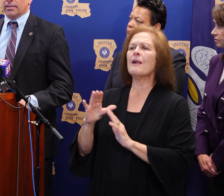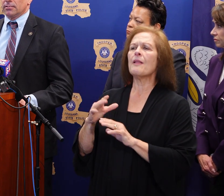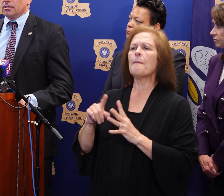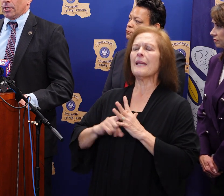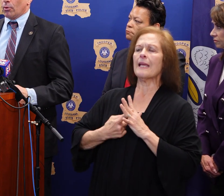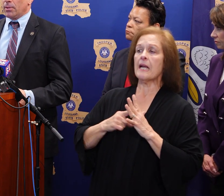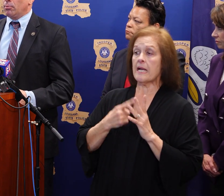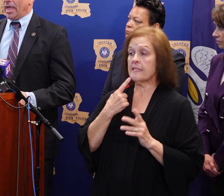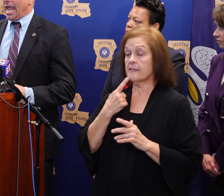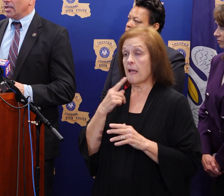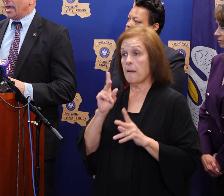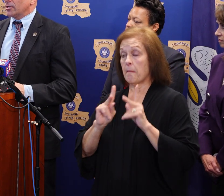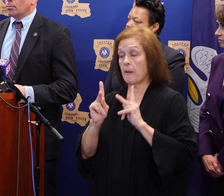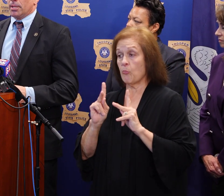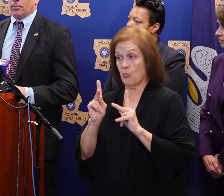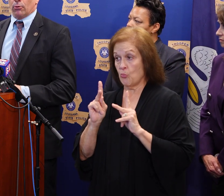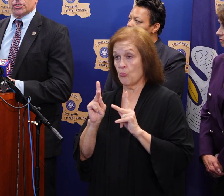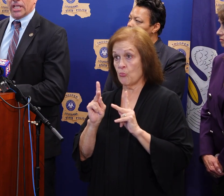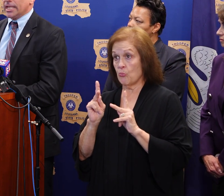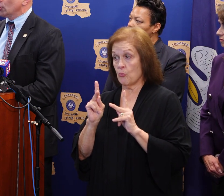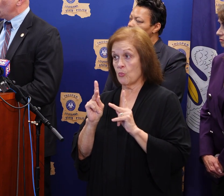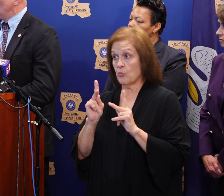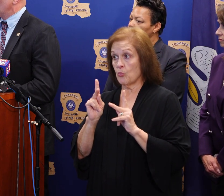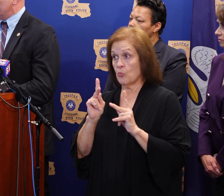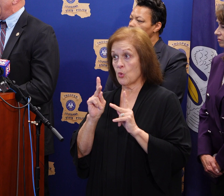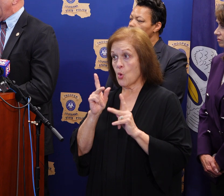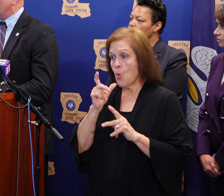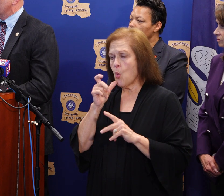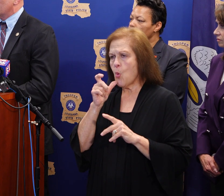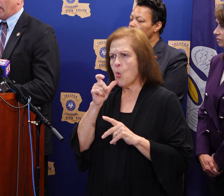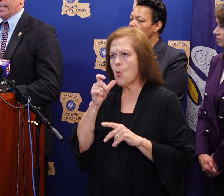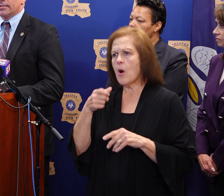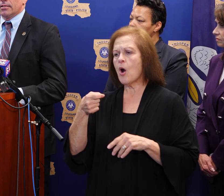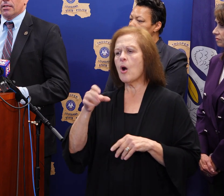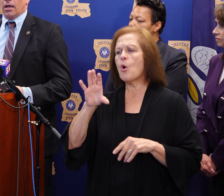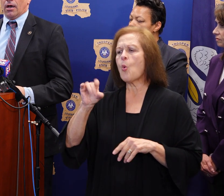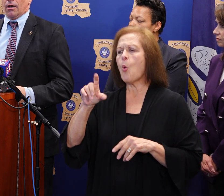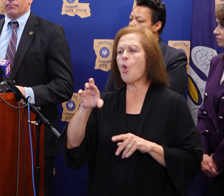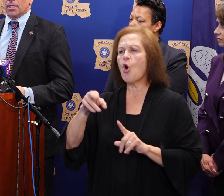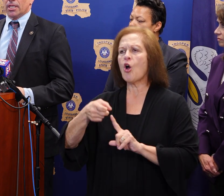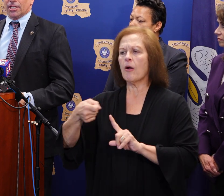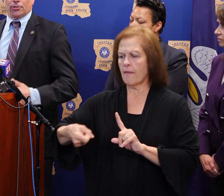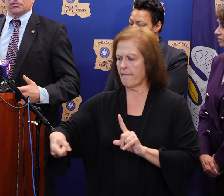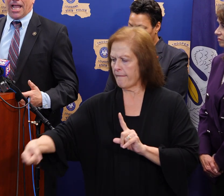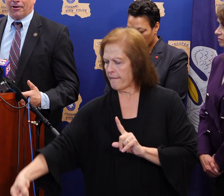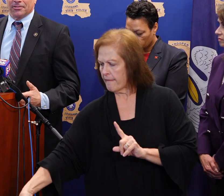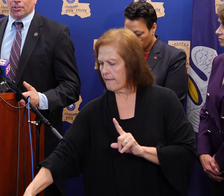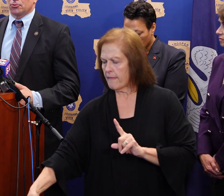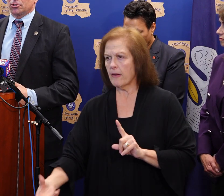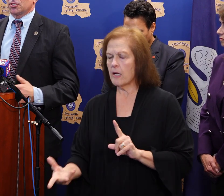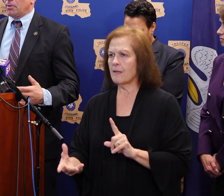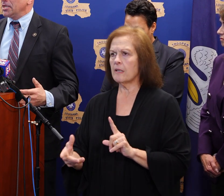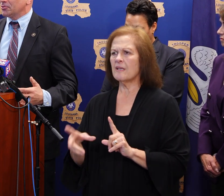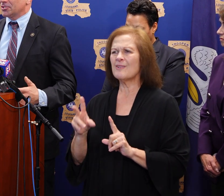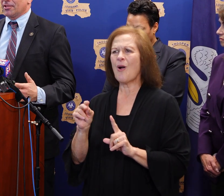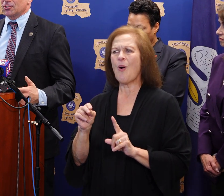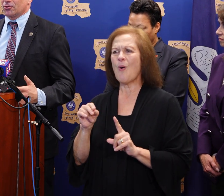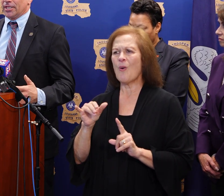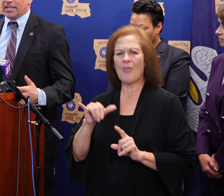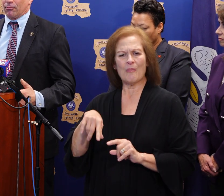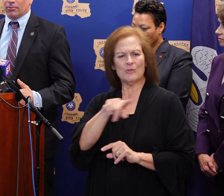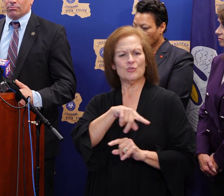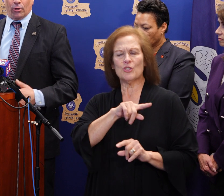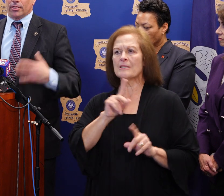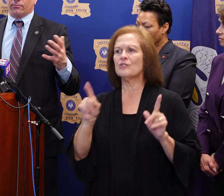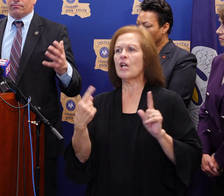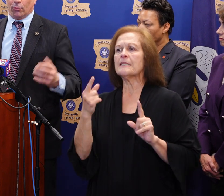out that there were extra people that were setting the coolers down, right? It turns out those were just patrons on the